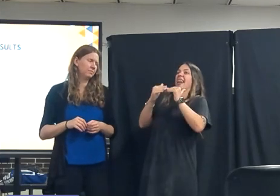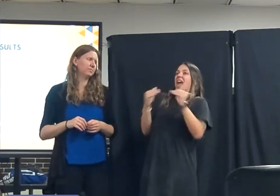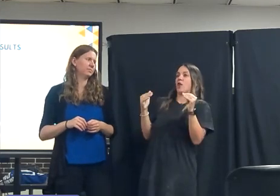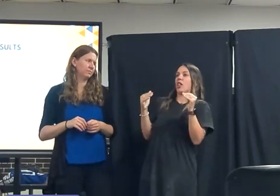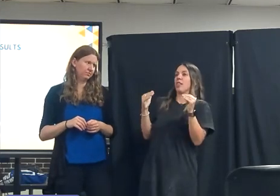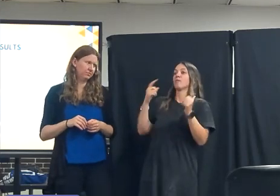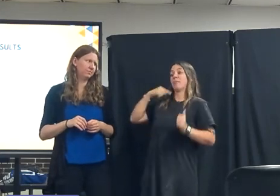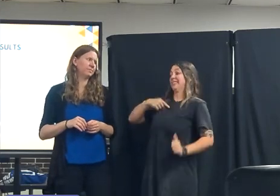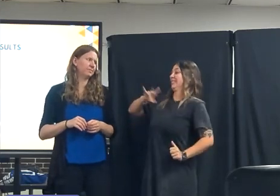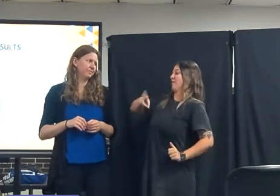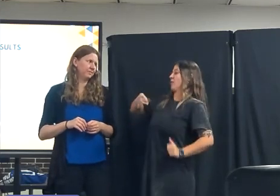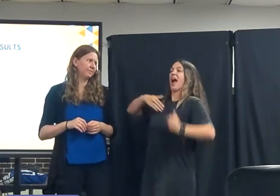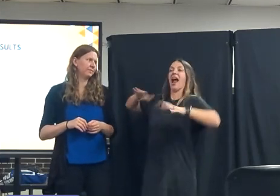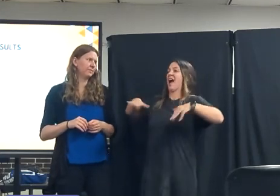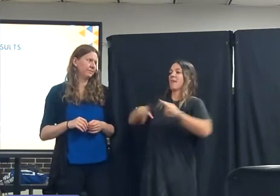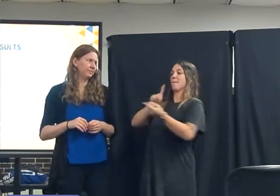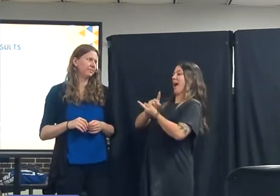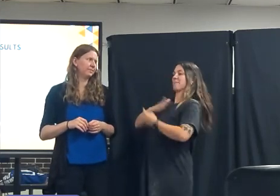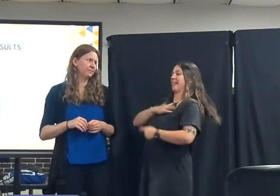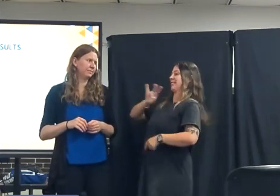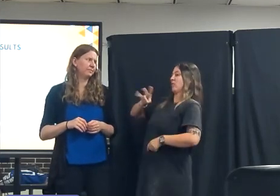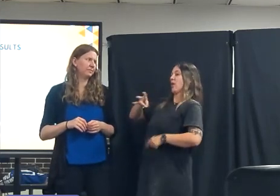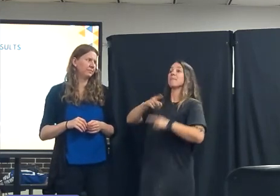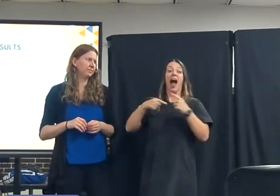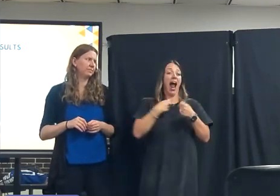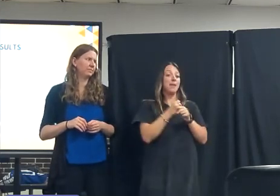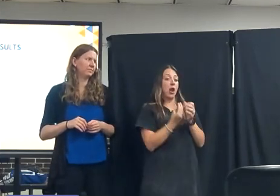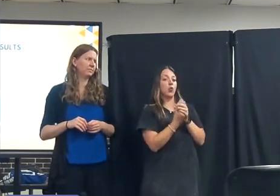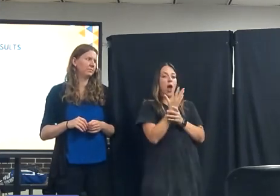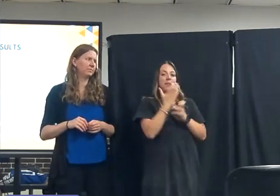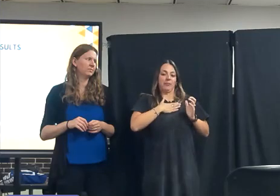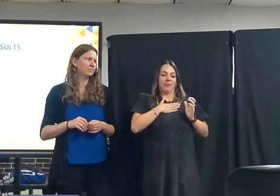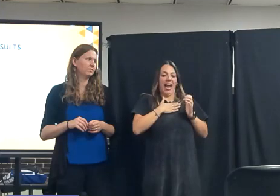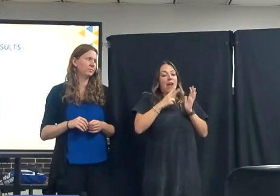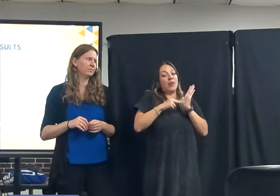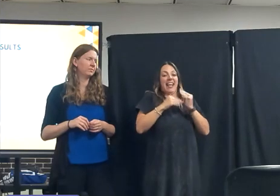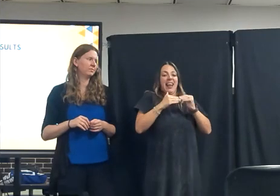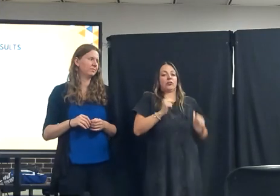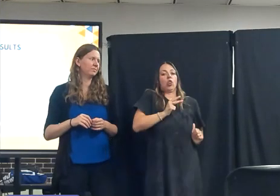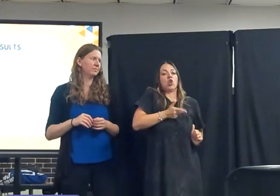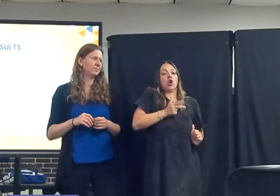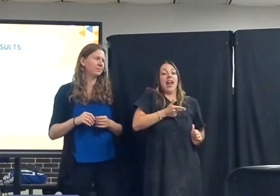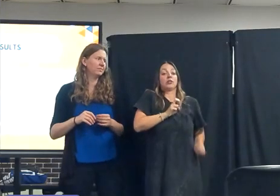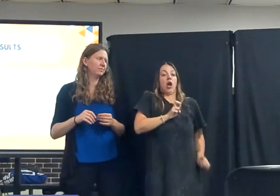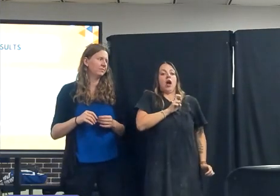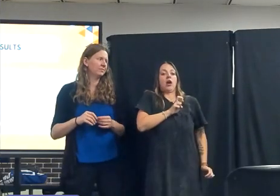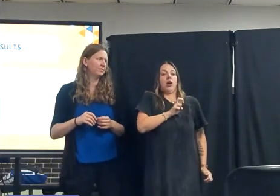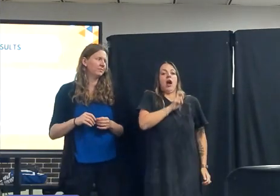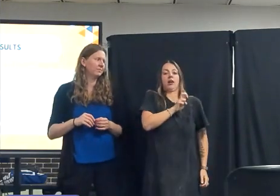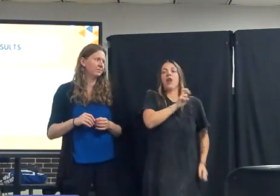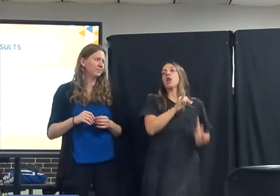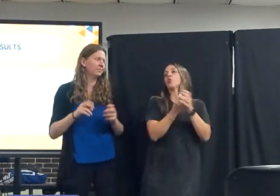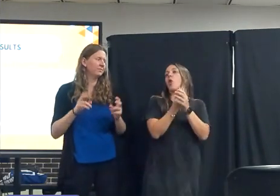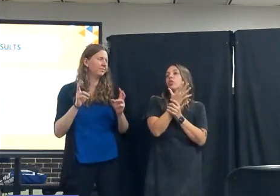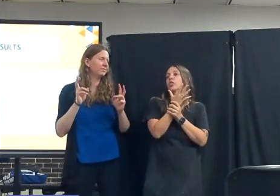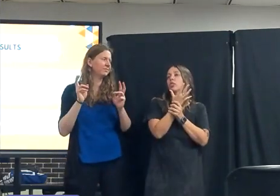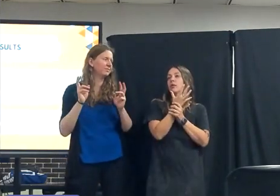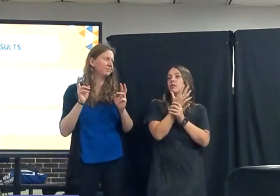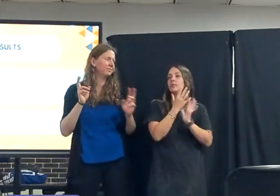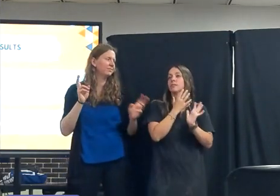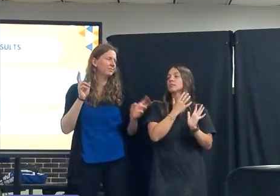if they haven't met their grade level, they are still considered growing because their reading